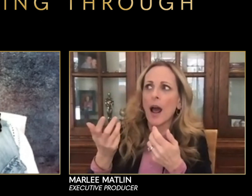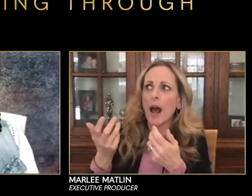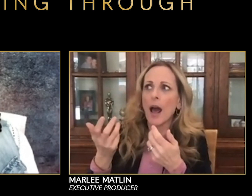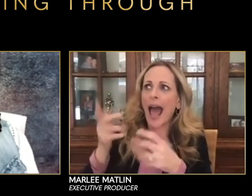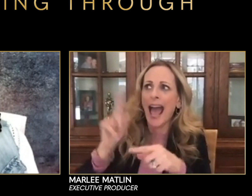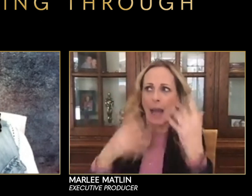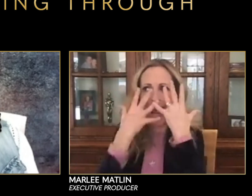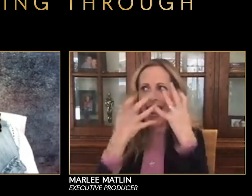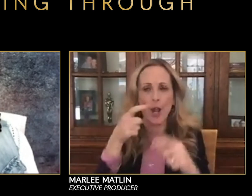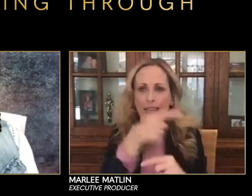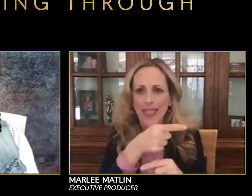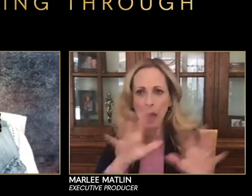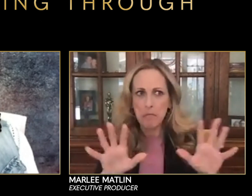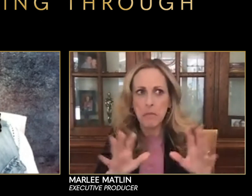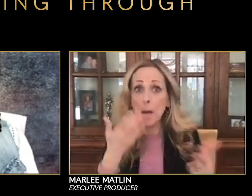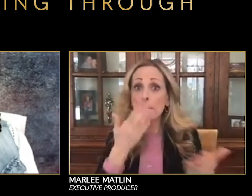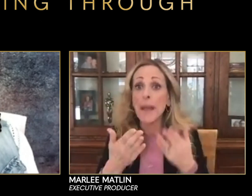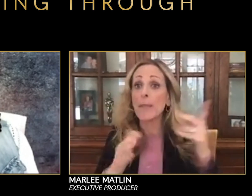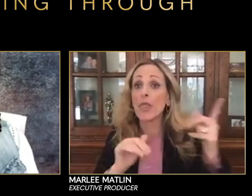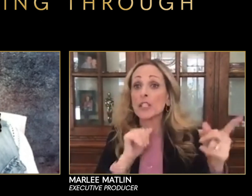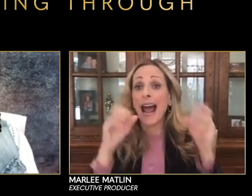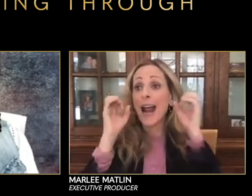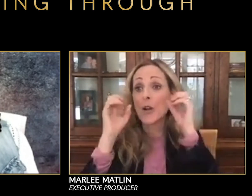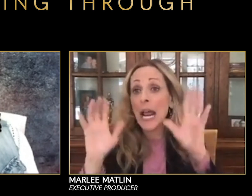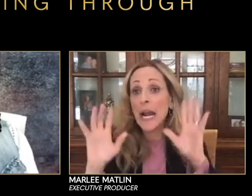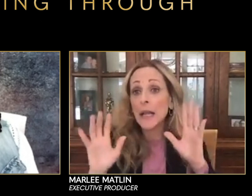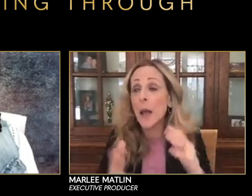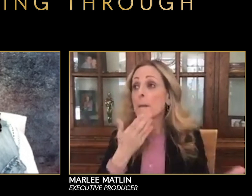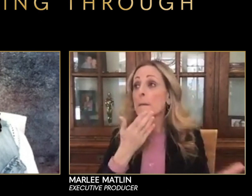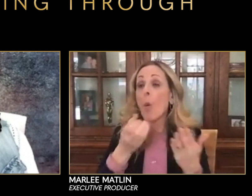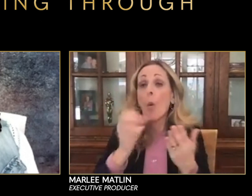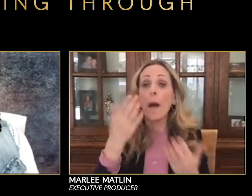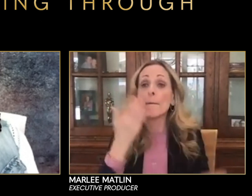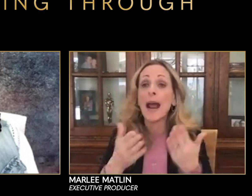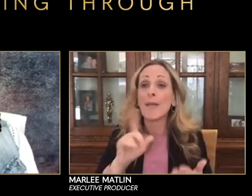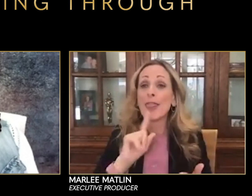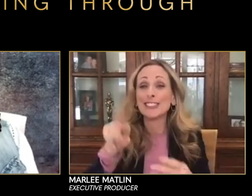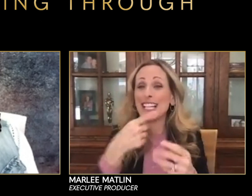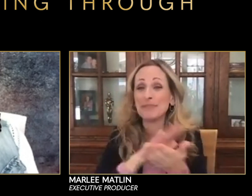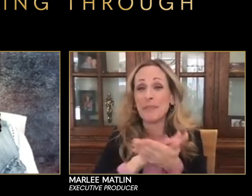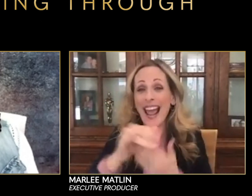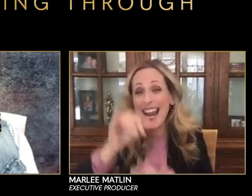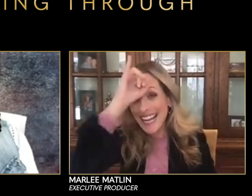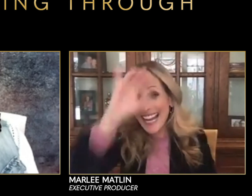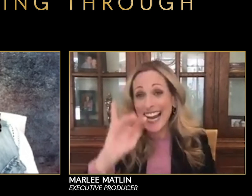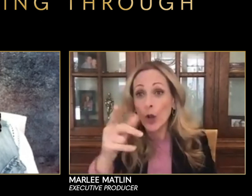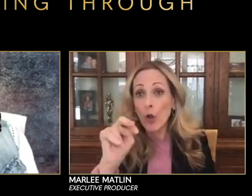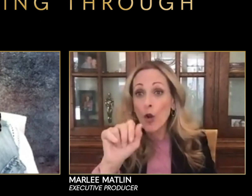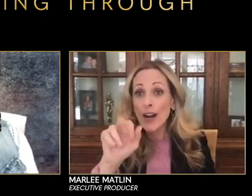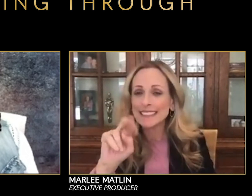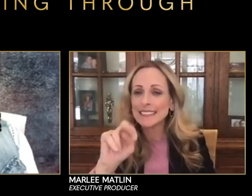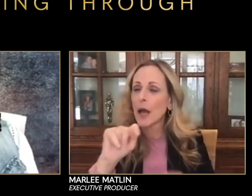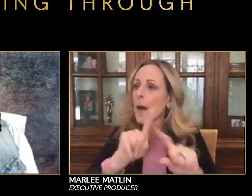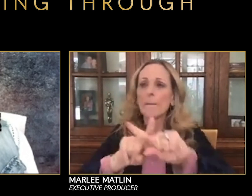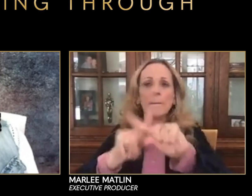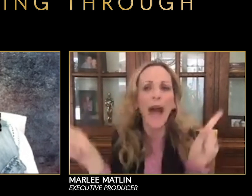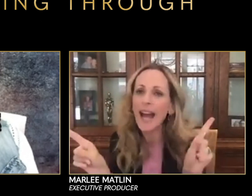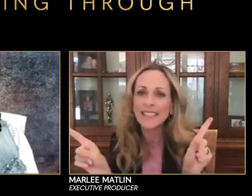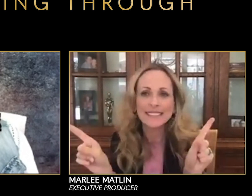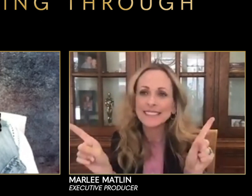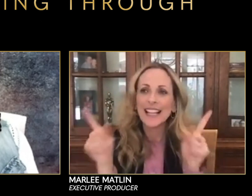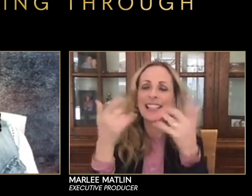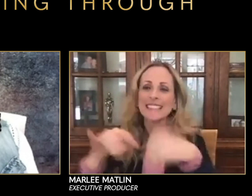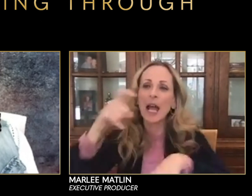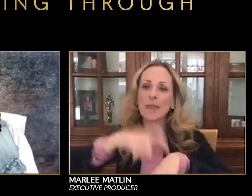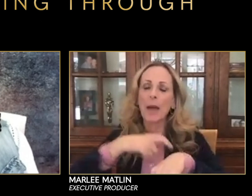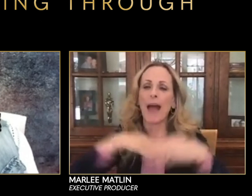us into the conversation. I can't be angry at them. Maybe they don't have the education. Maybe they're just plain ignorant. All I